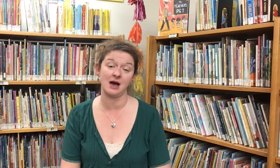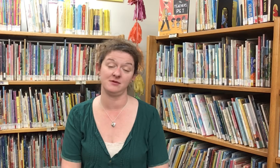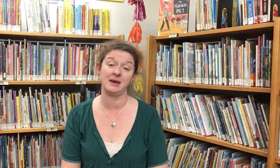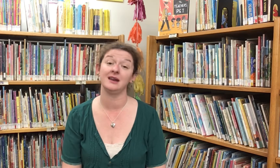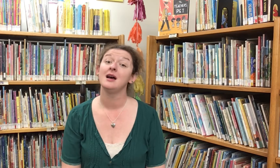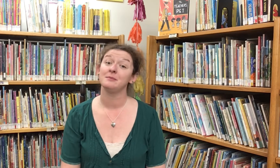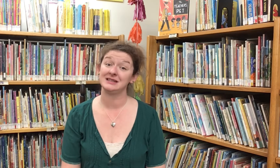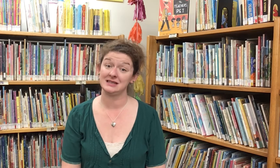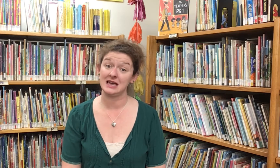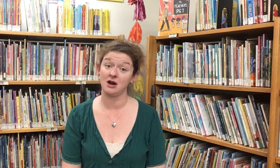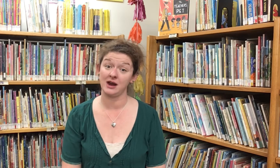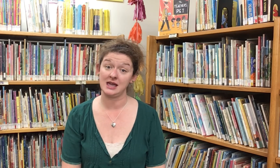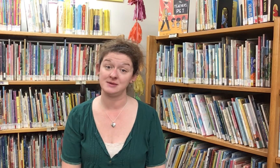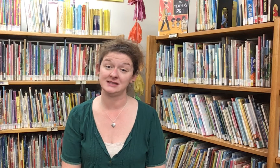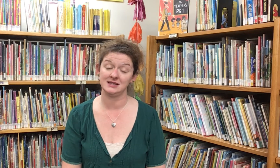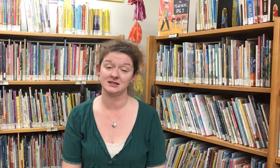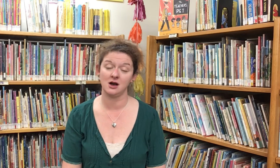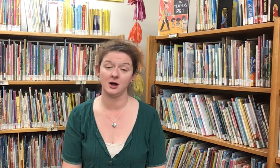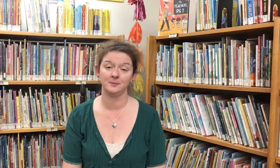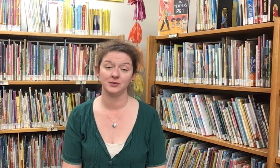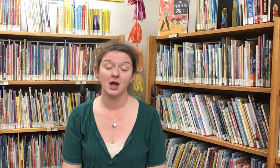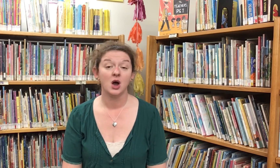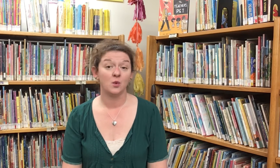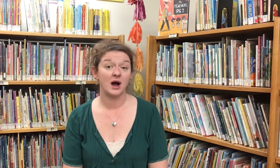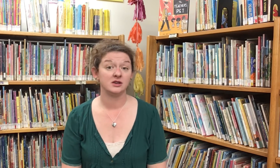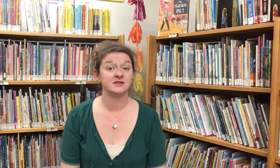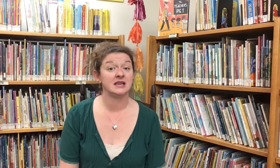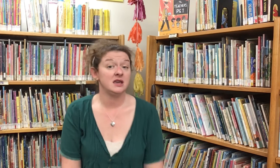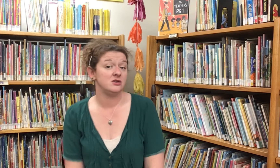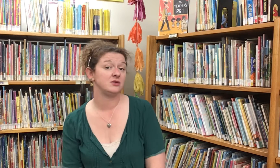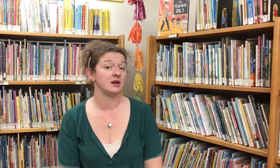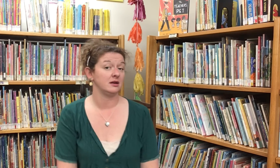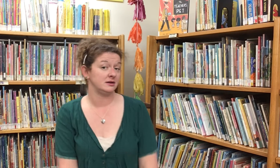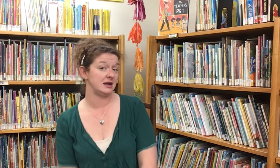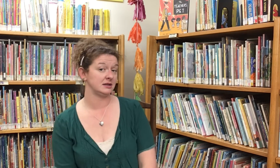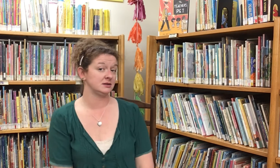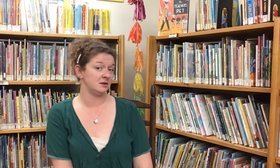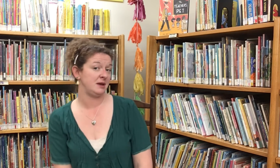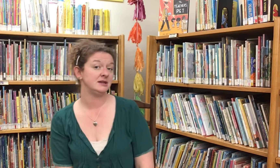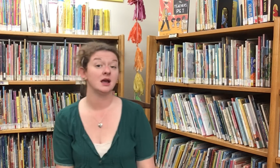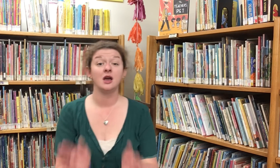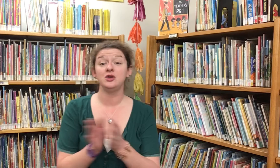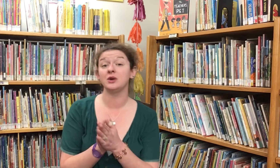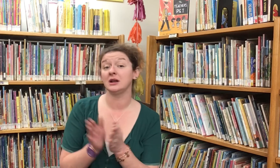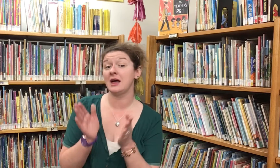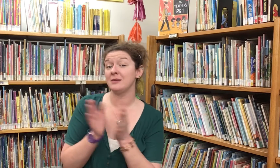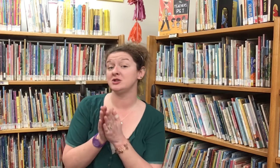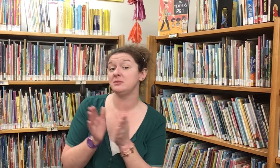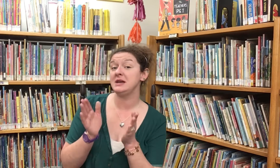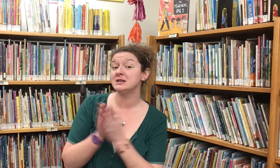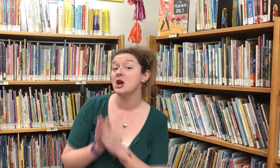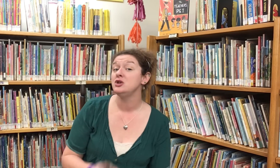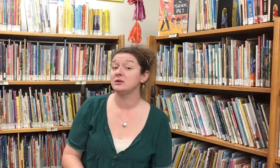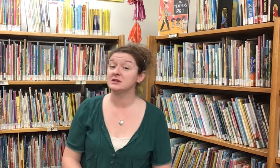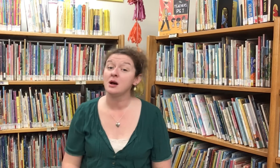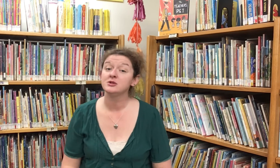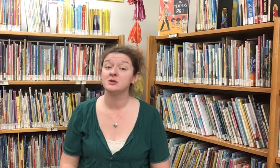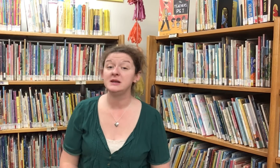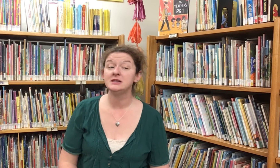alphabet by singing our ABC song. While you sing, you can dance to the beat, you can clap to the beat, you can stomp to the beat, you